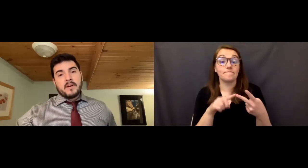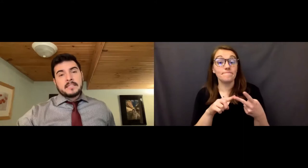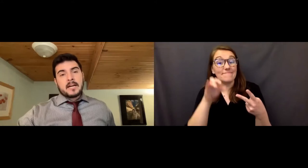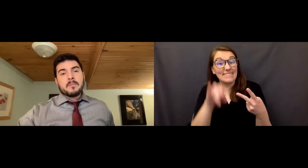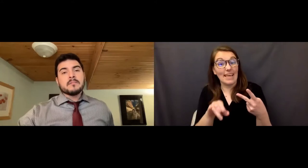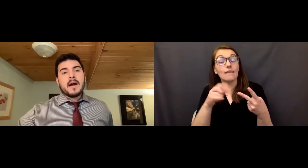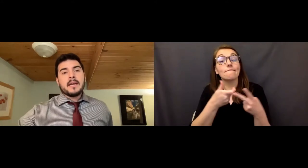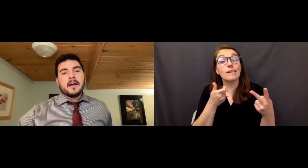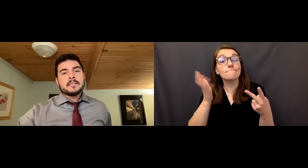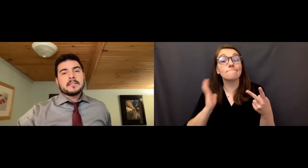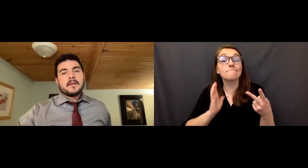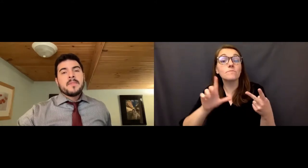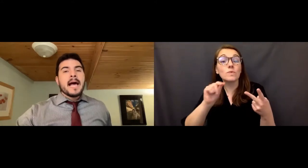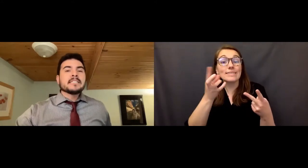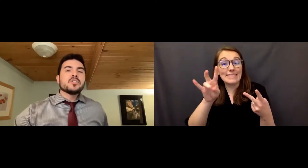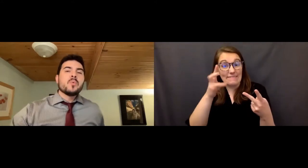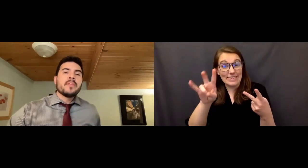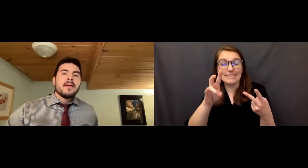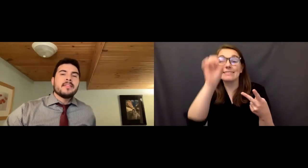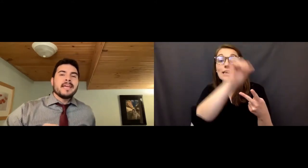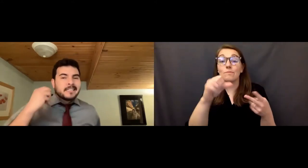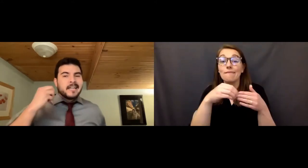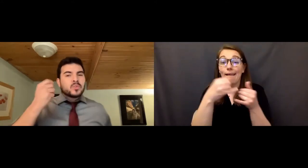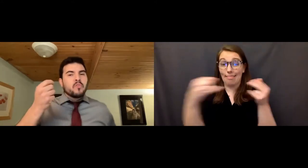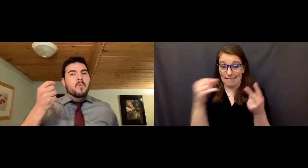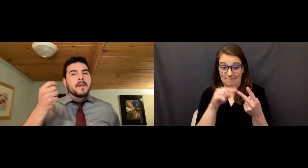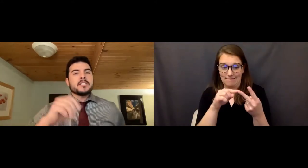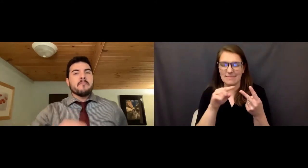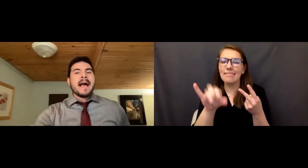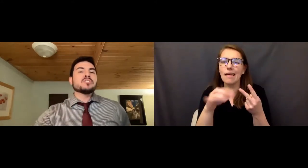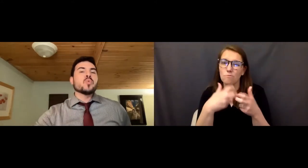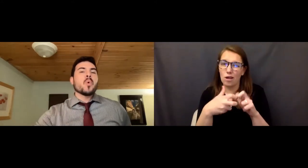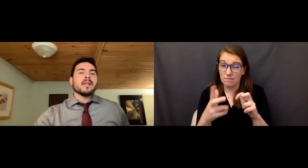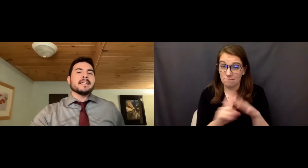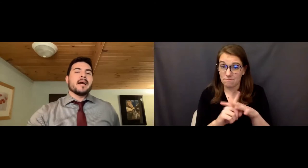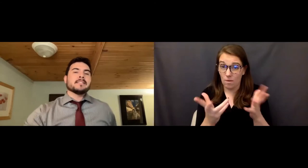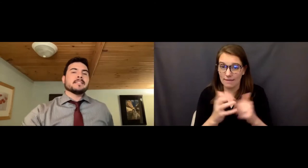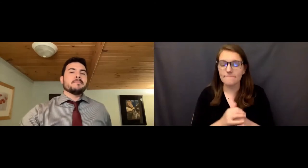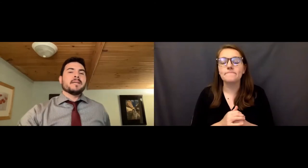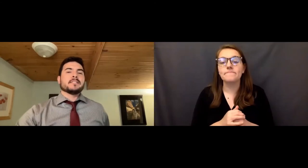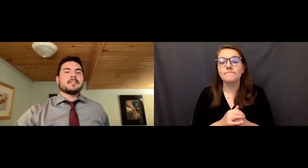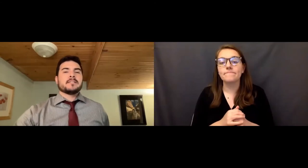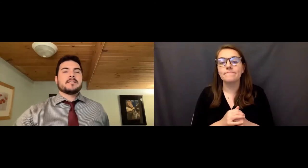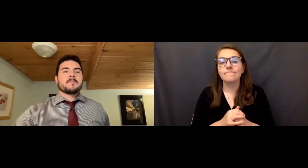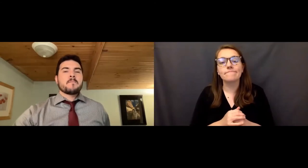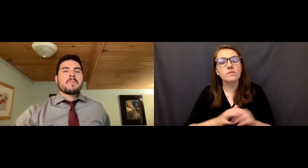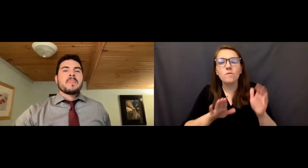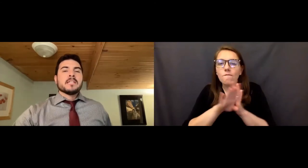2017 Revised Sacramental Guidelines has to do with the intellectual formation of pastoral and diocesan